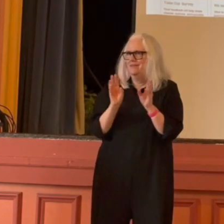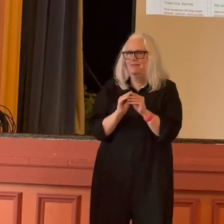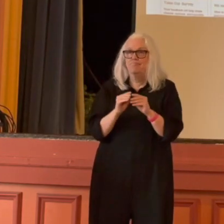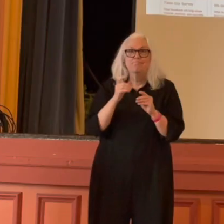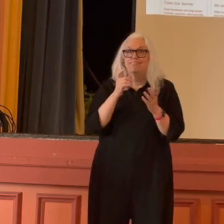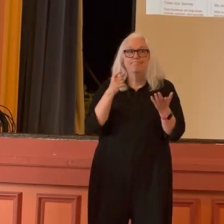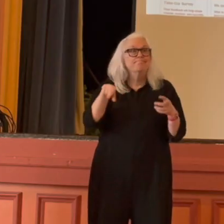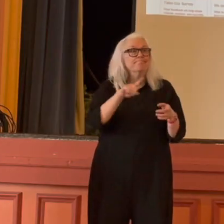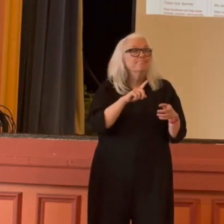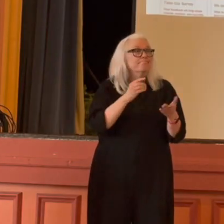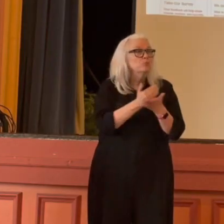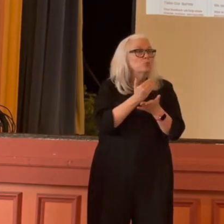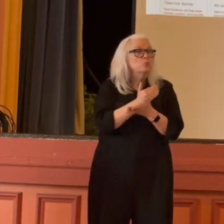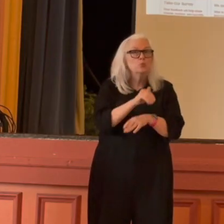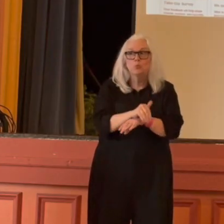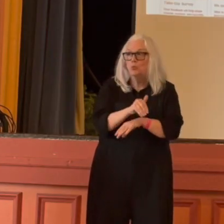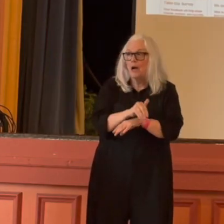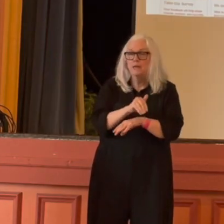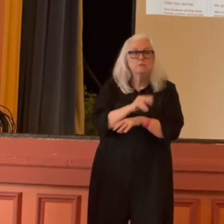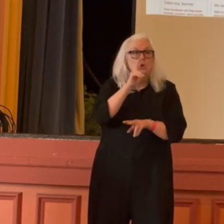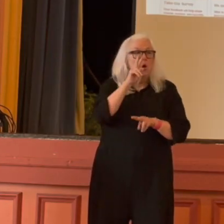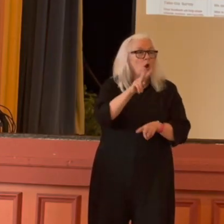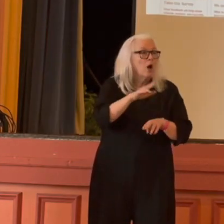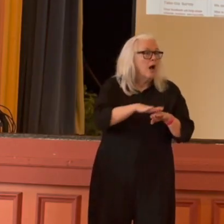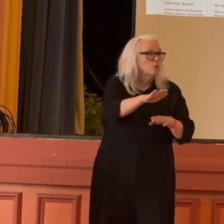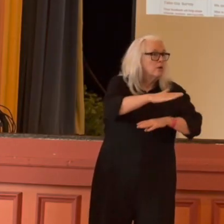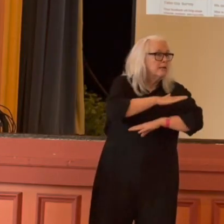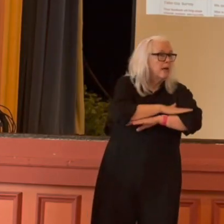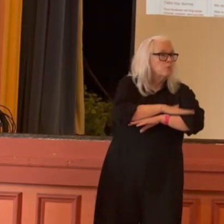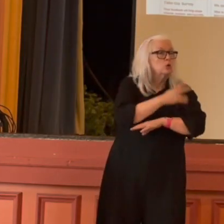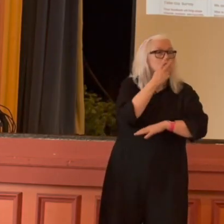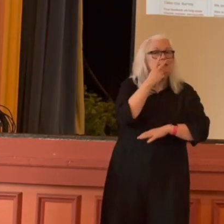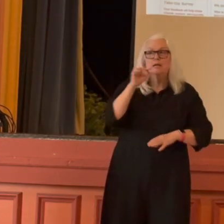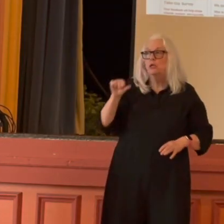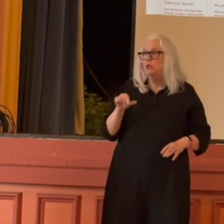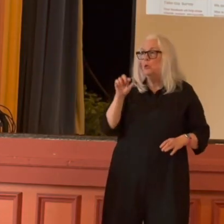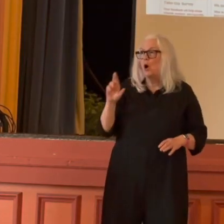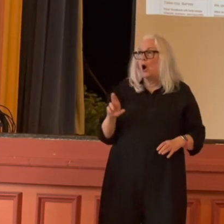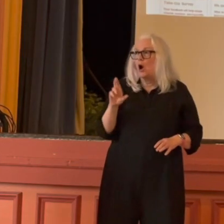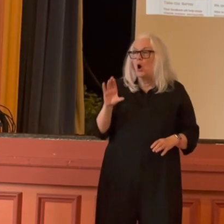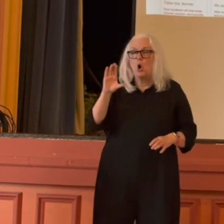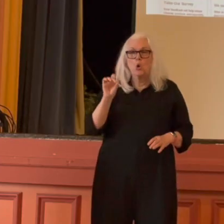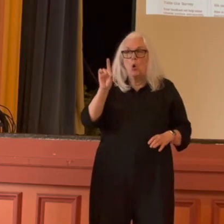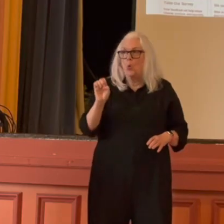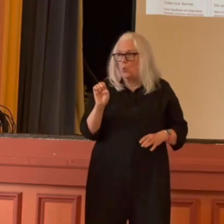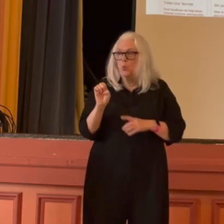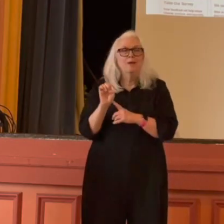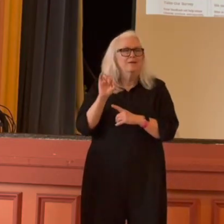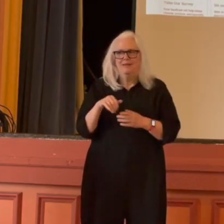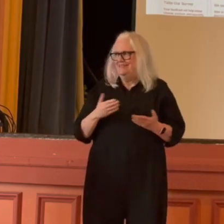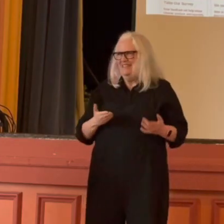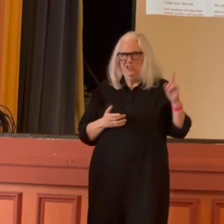not, if you look on your table and you see there is a QR code, The QR code is here,